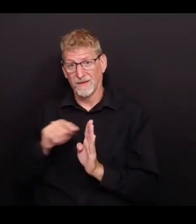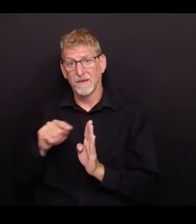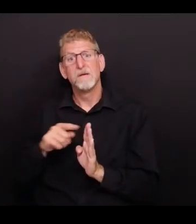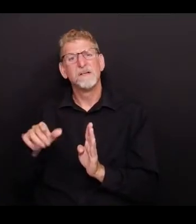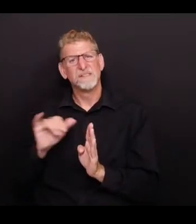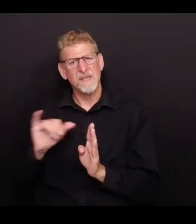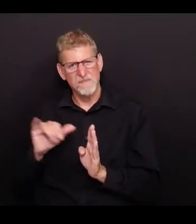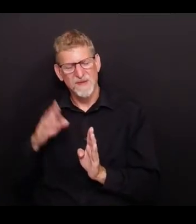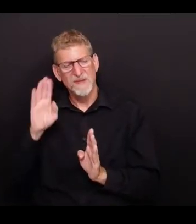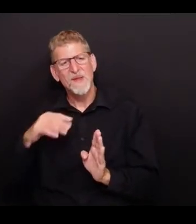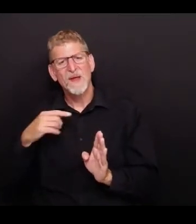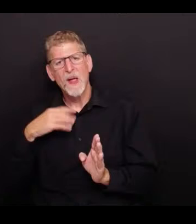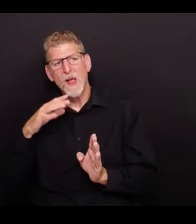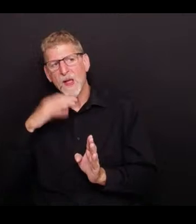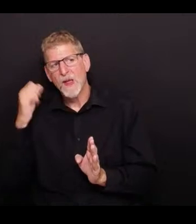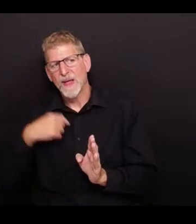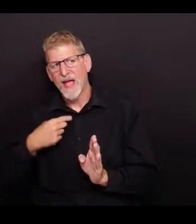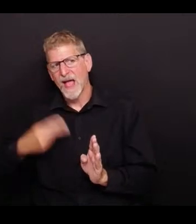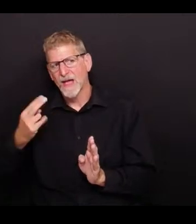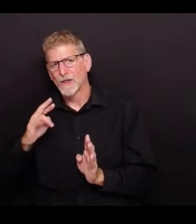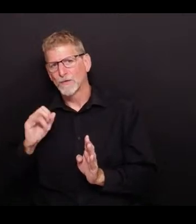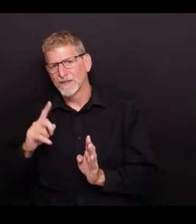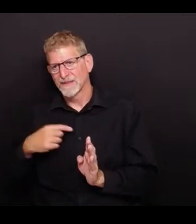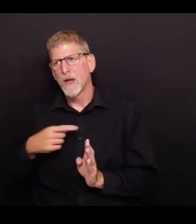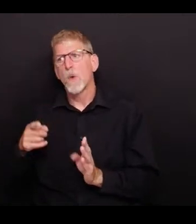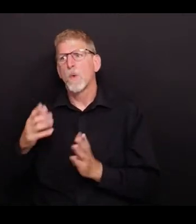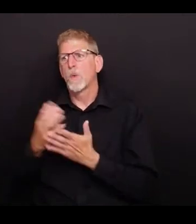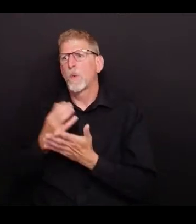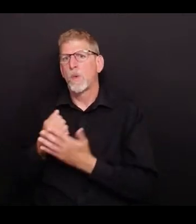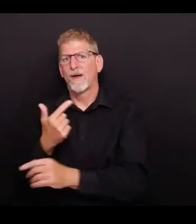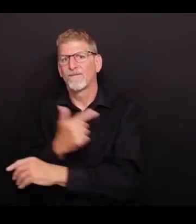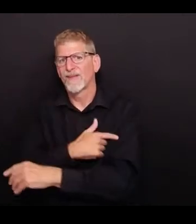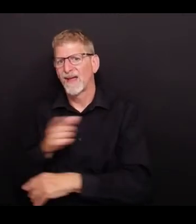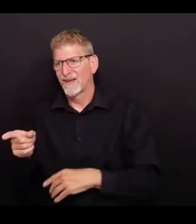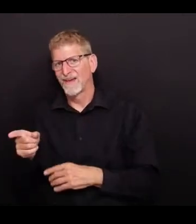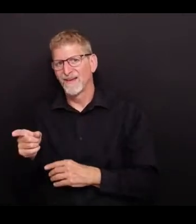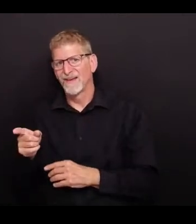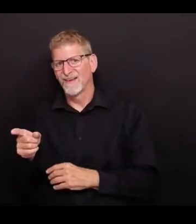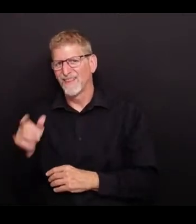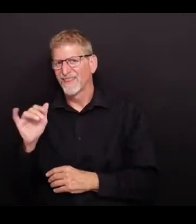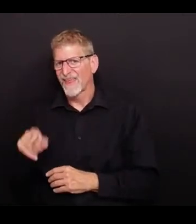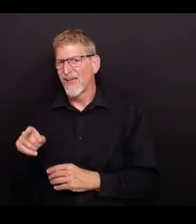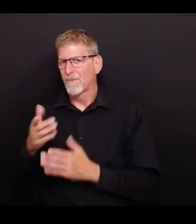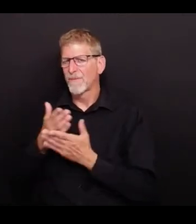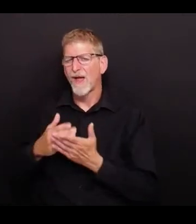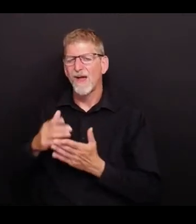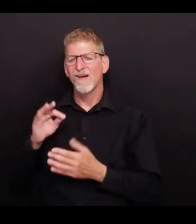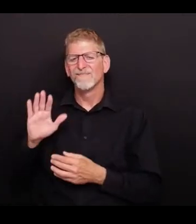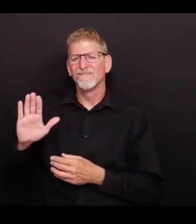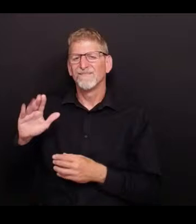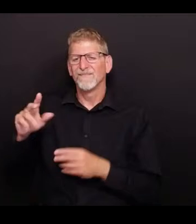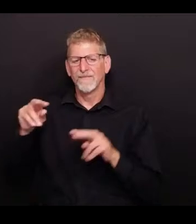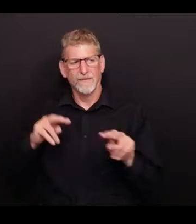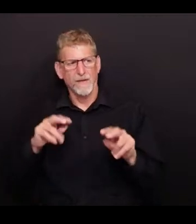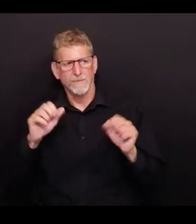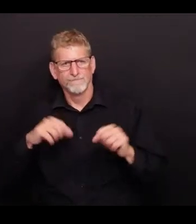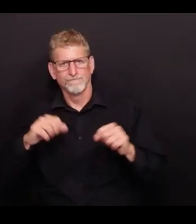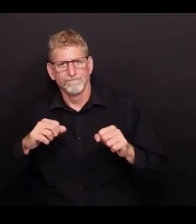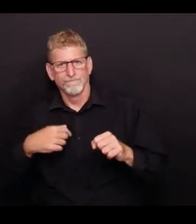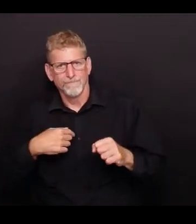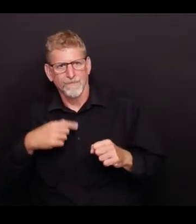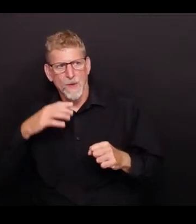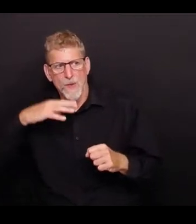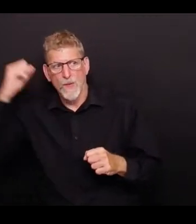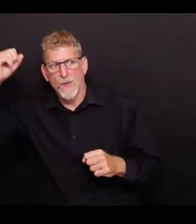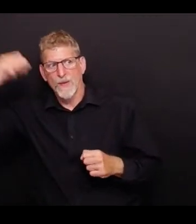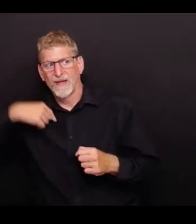see just a little bit higher coverage rate. I think it's probably a combination of recognizing the role